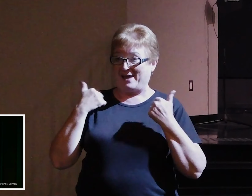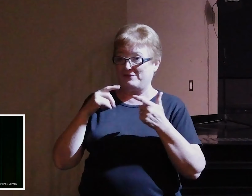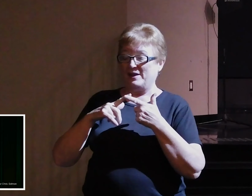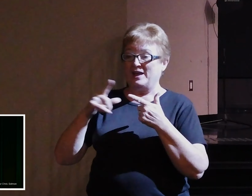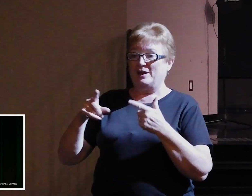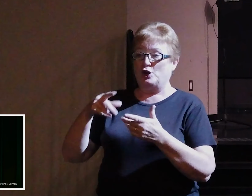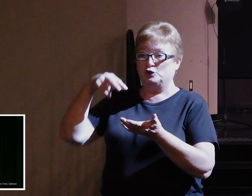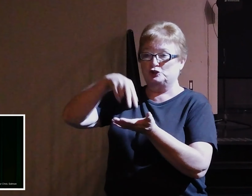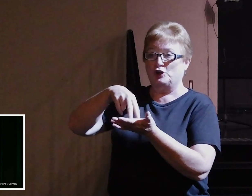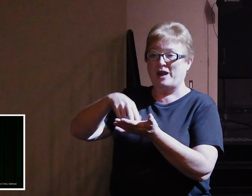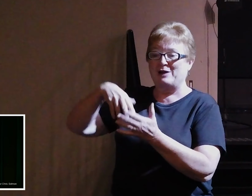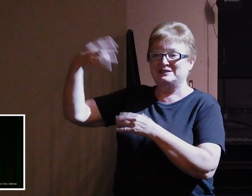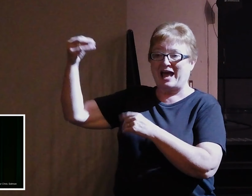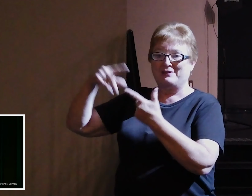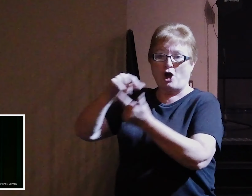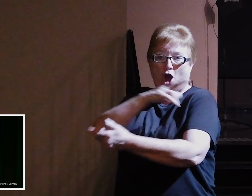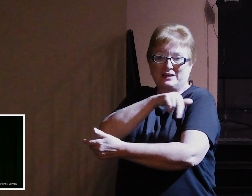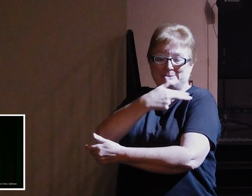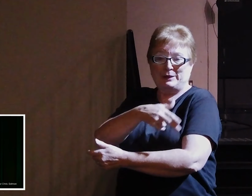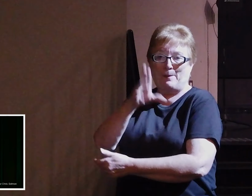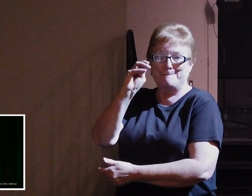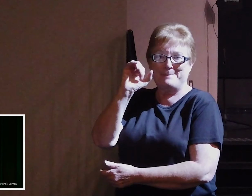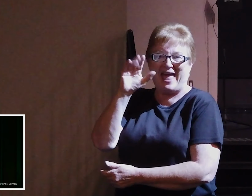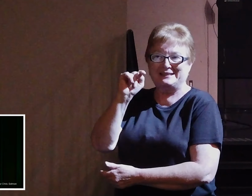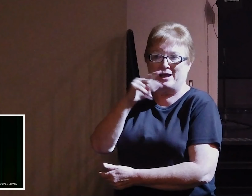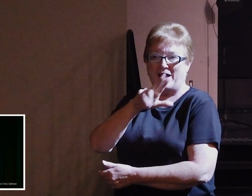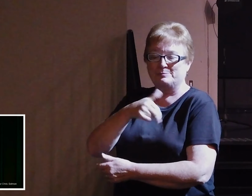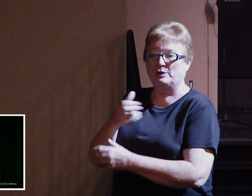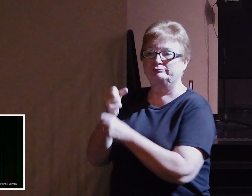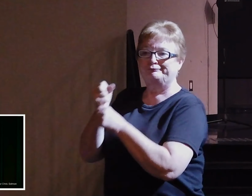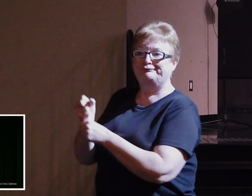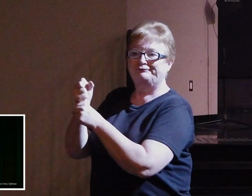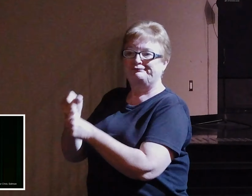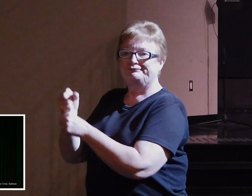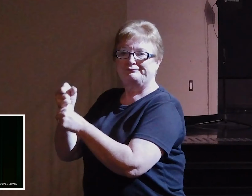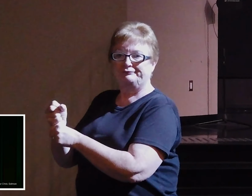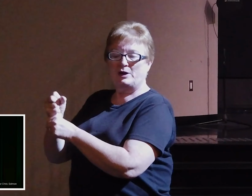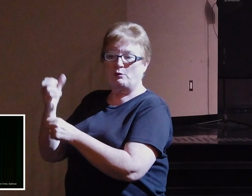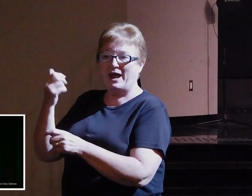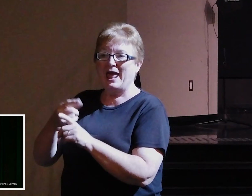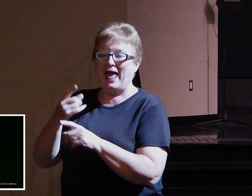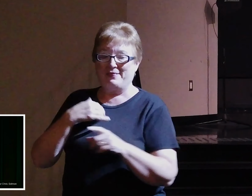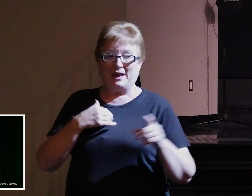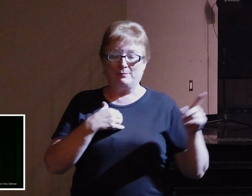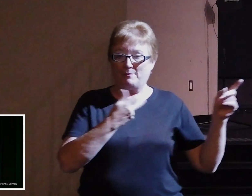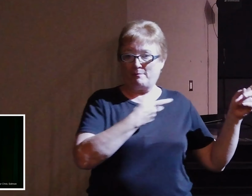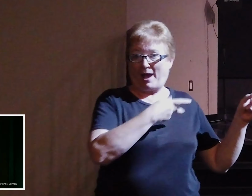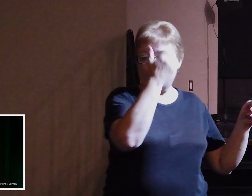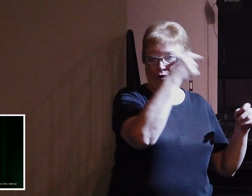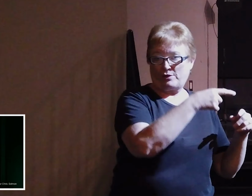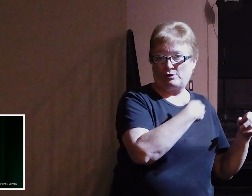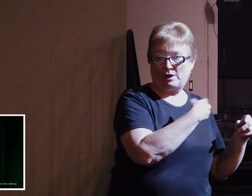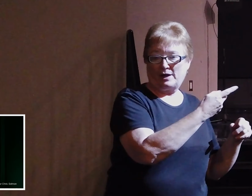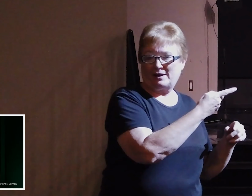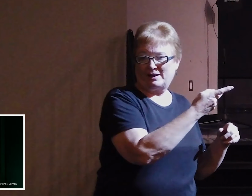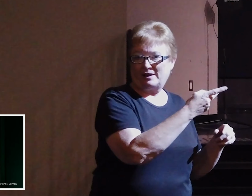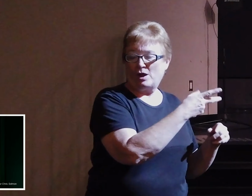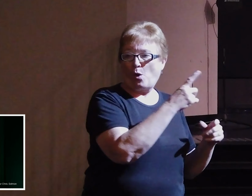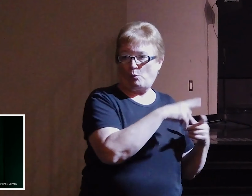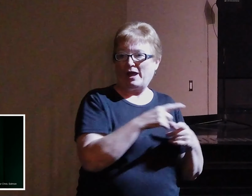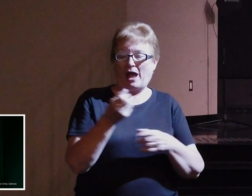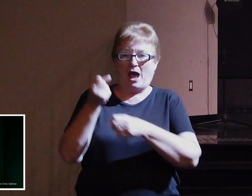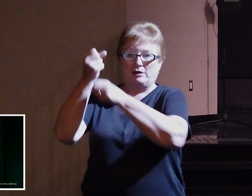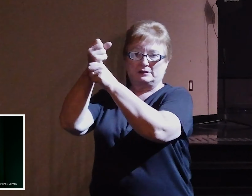and holding these pray to end abortion signs. And this March, just a few months ago, a brother and I went out and we held these